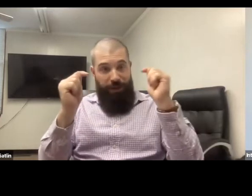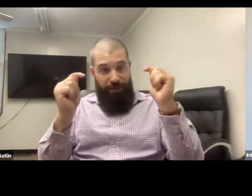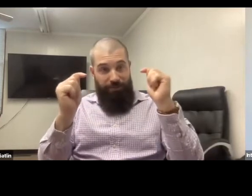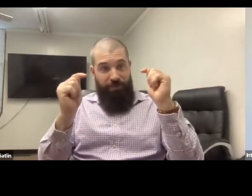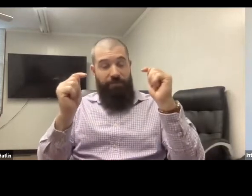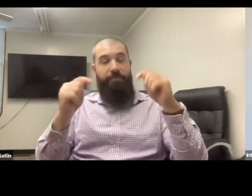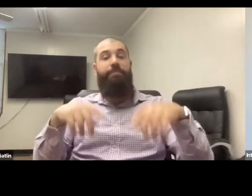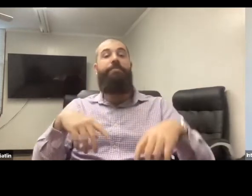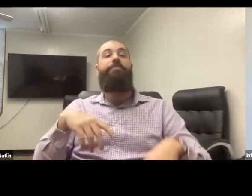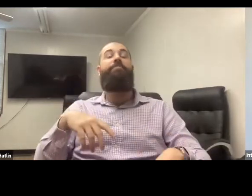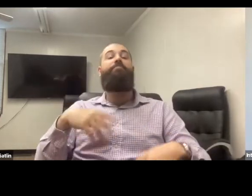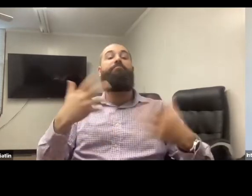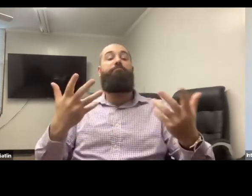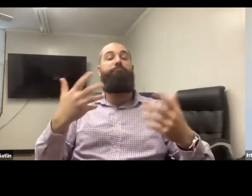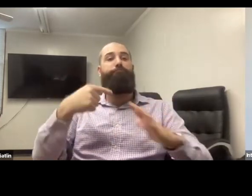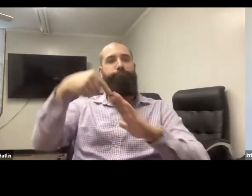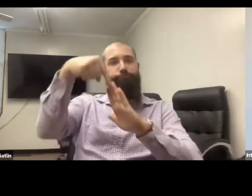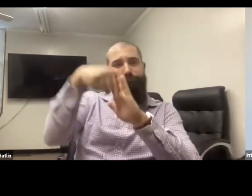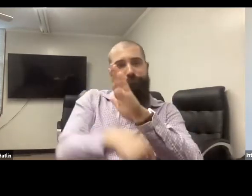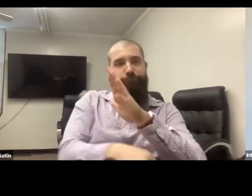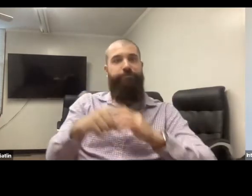We provide ASL tutors.